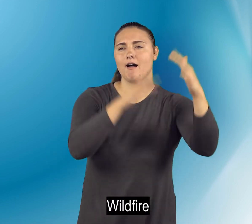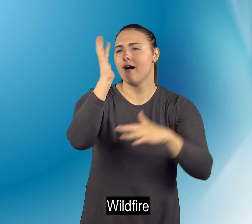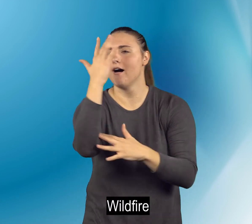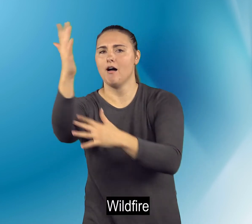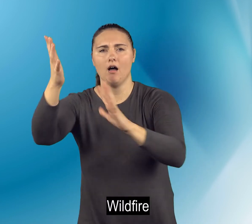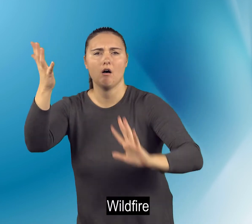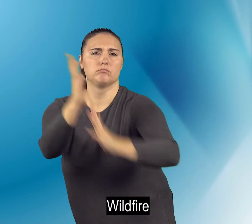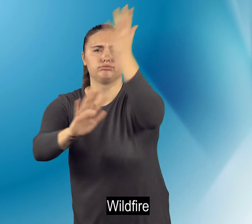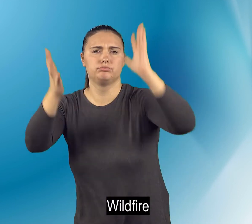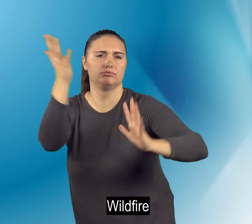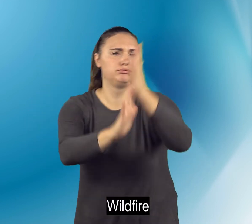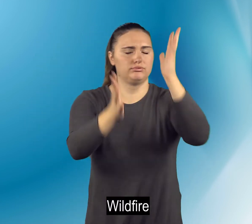Wildfire.